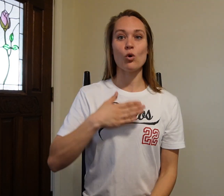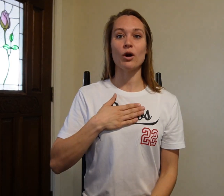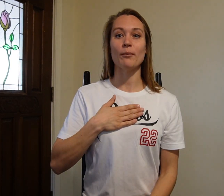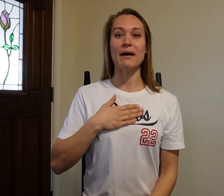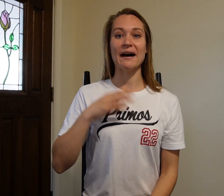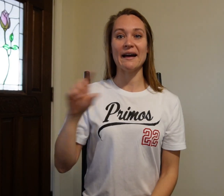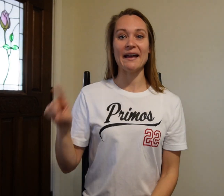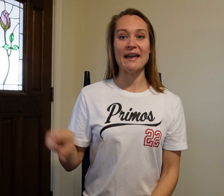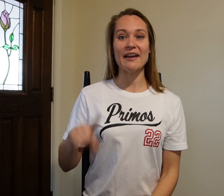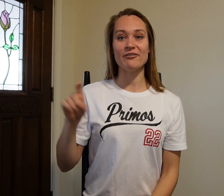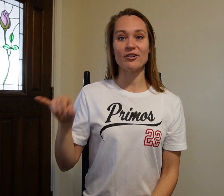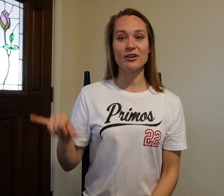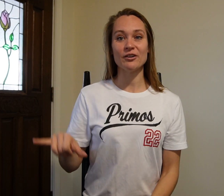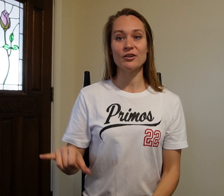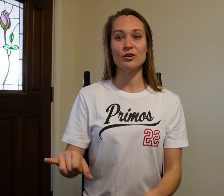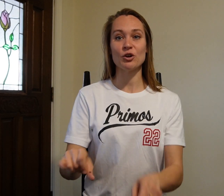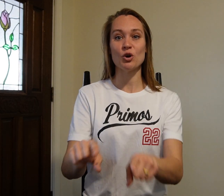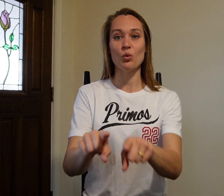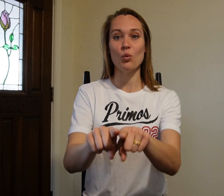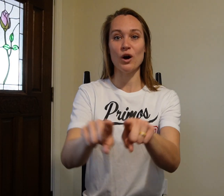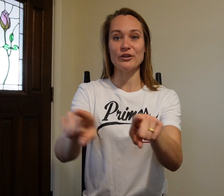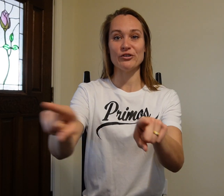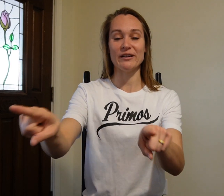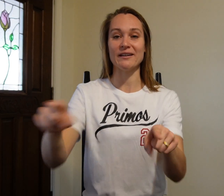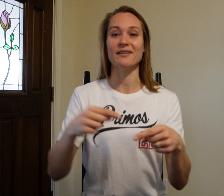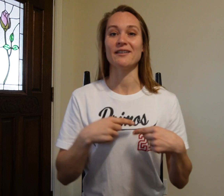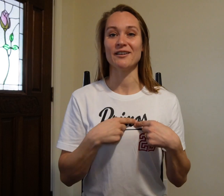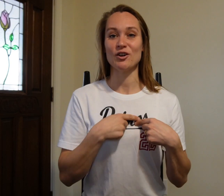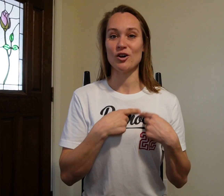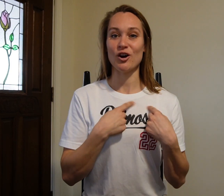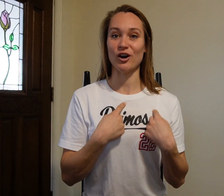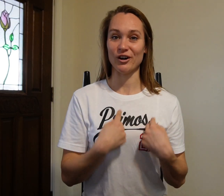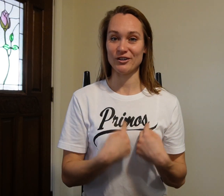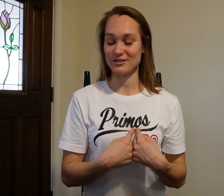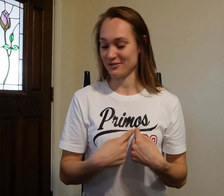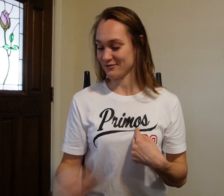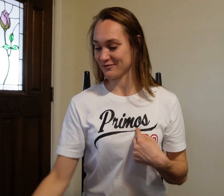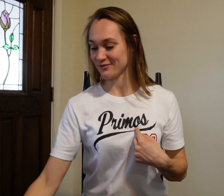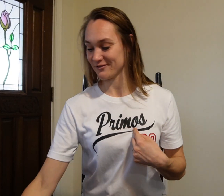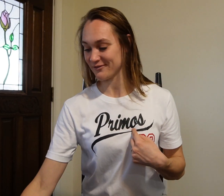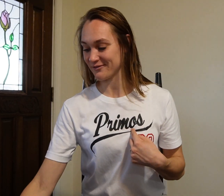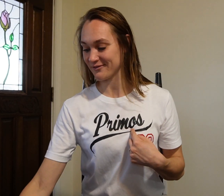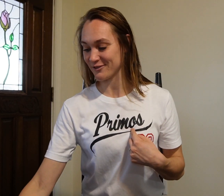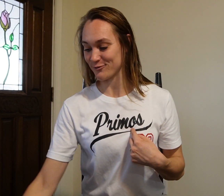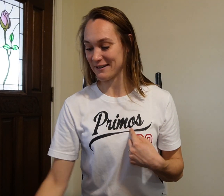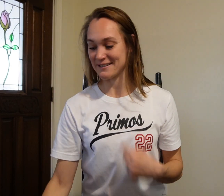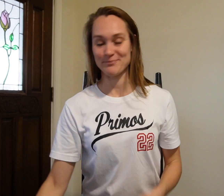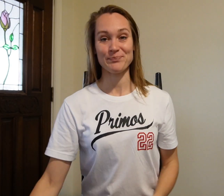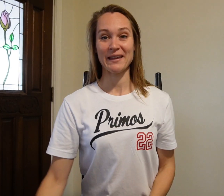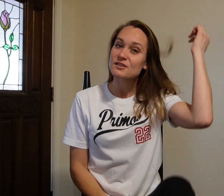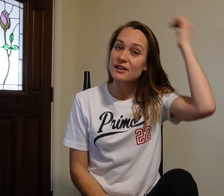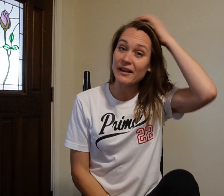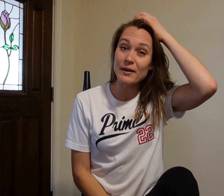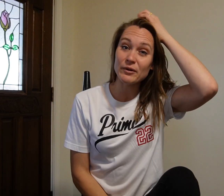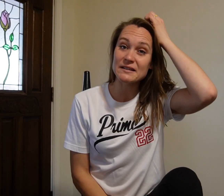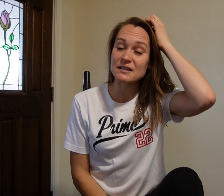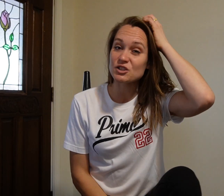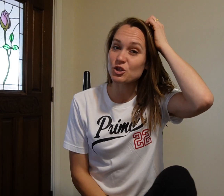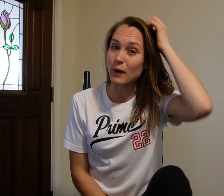for my ever wandering heart. Great. So now that brings us to